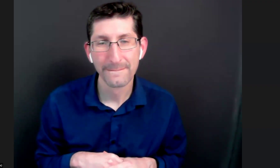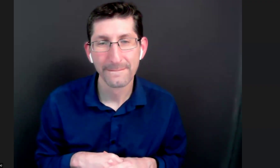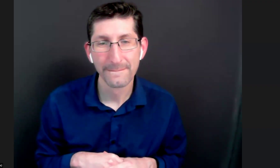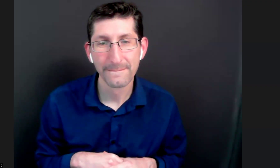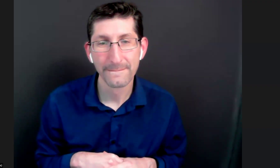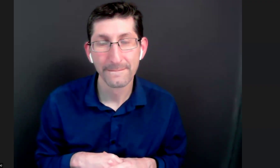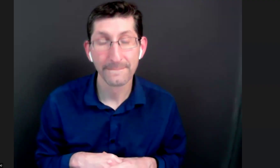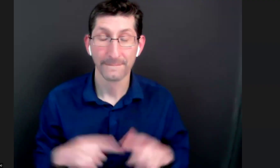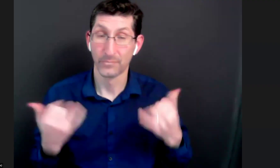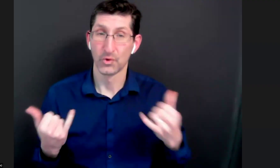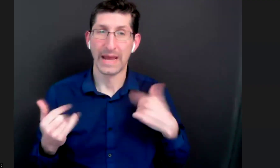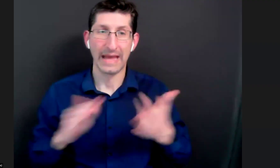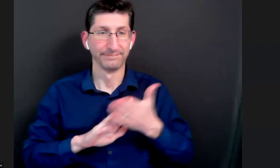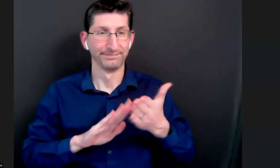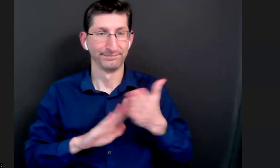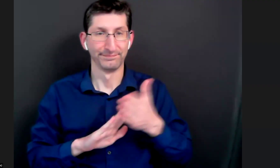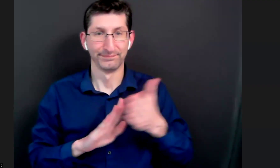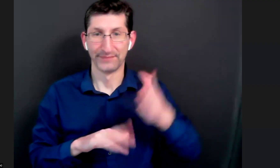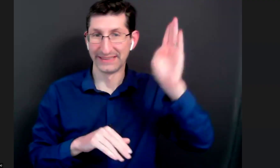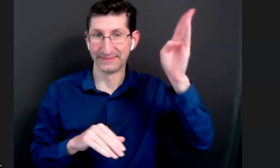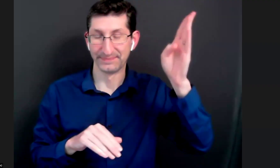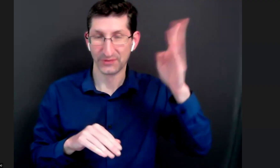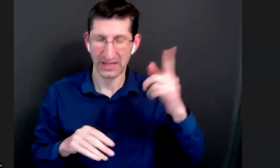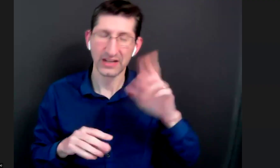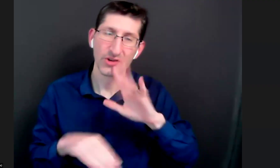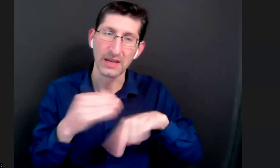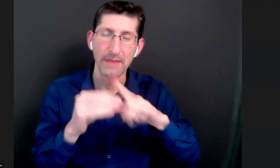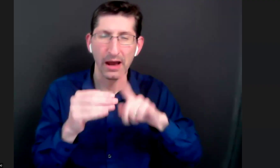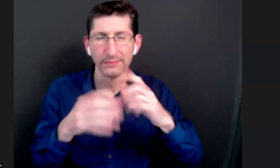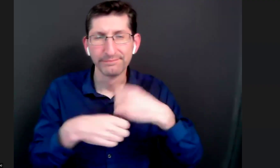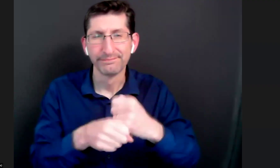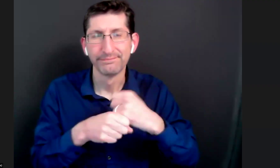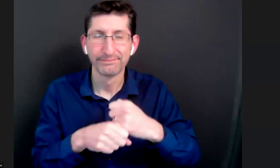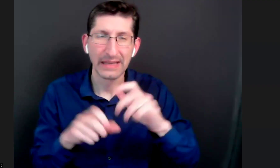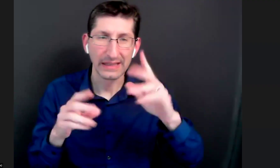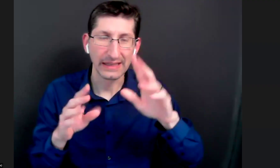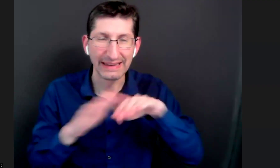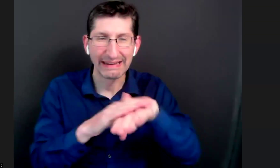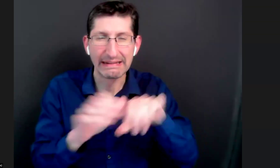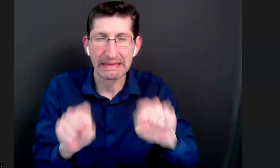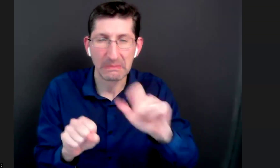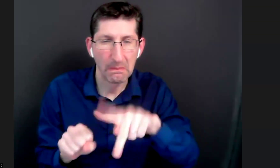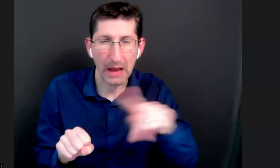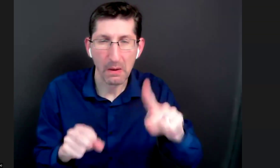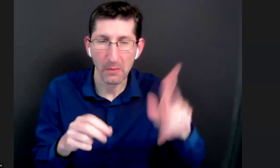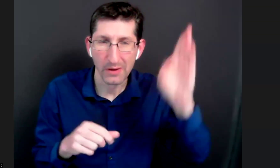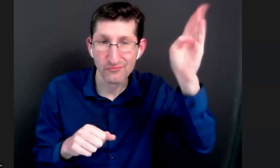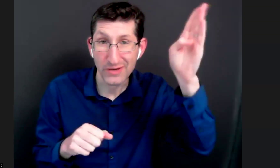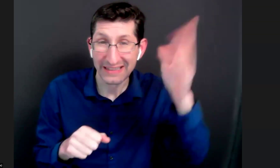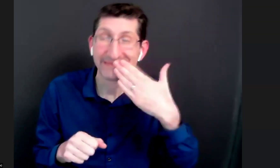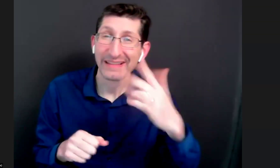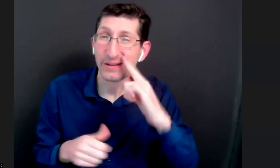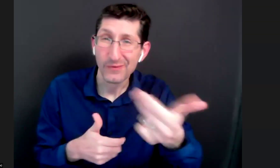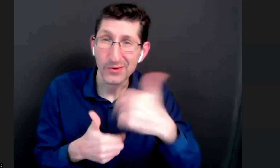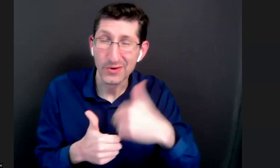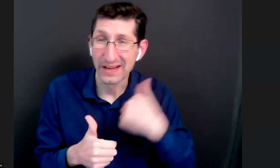I will be your moderator for today's session, which is creating accessible PowerPoint presentations. We thank you for joining us for this informative presentation